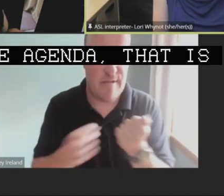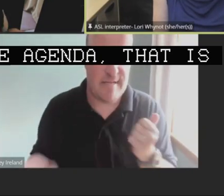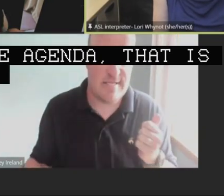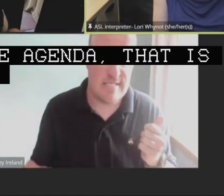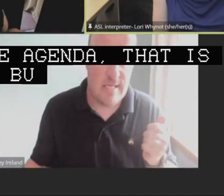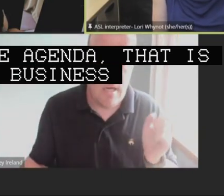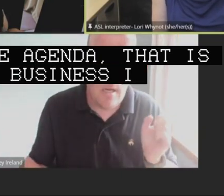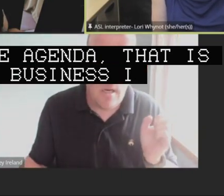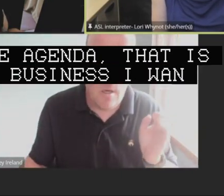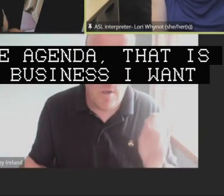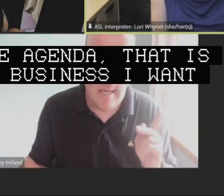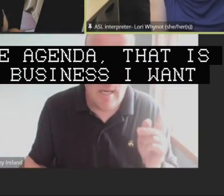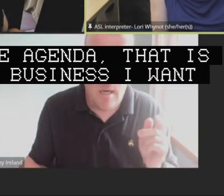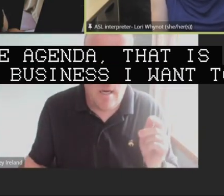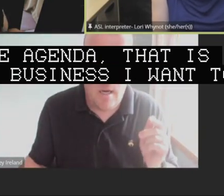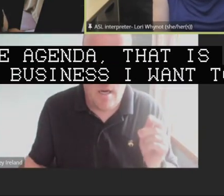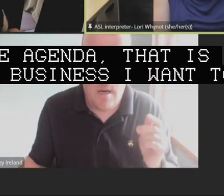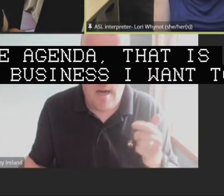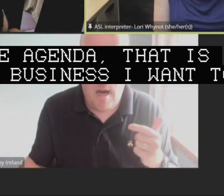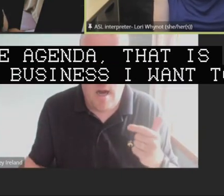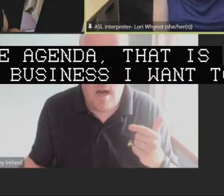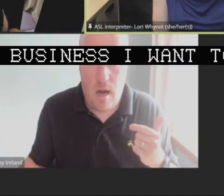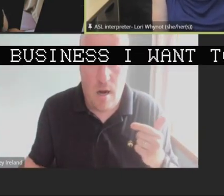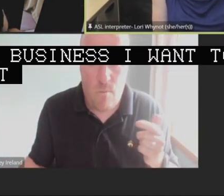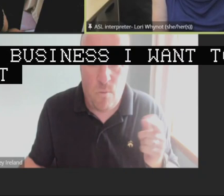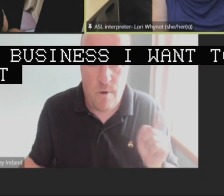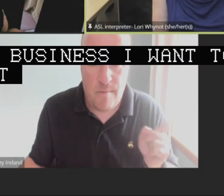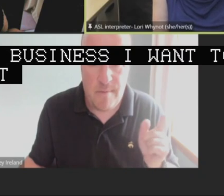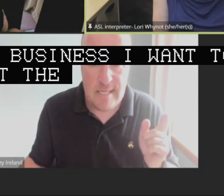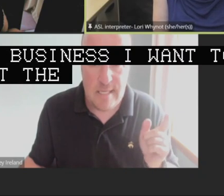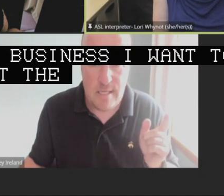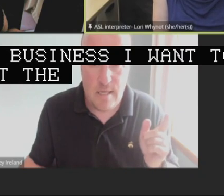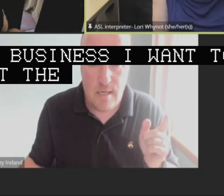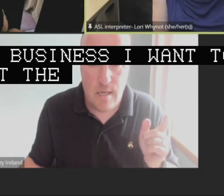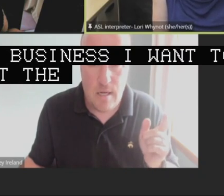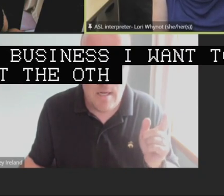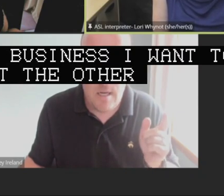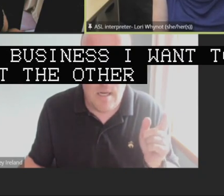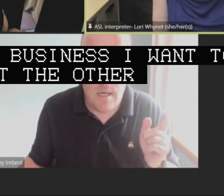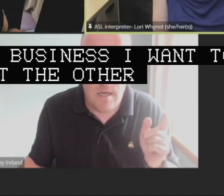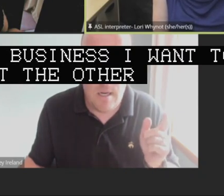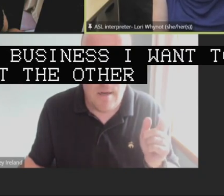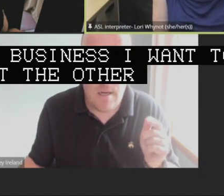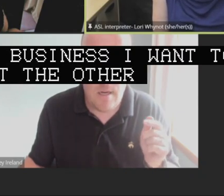remote, the other issue related to remote meetings.